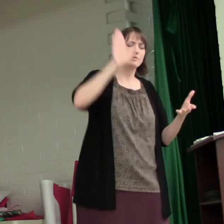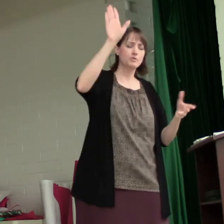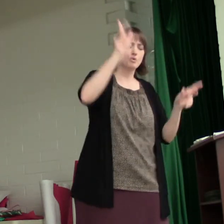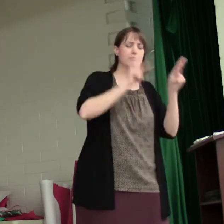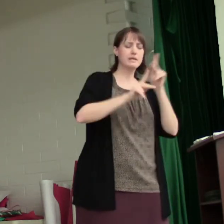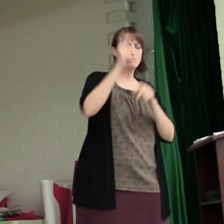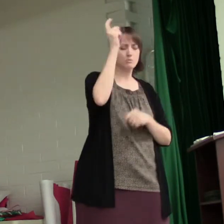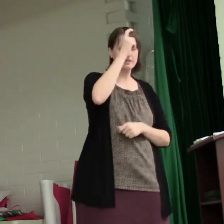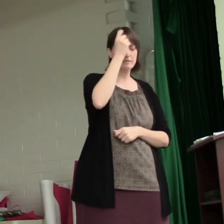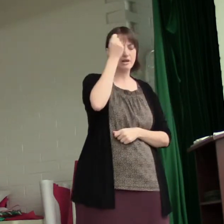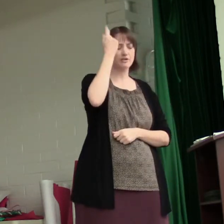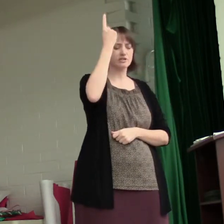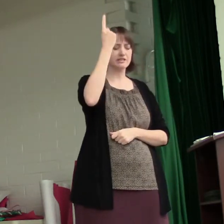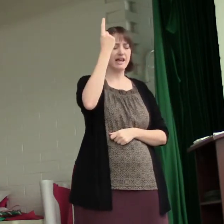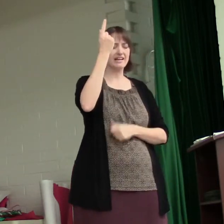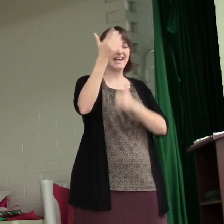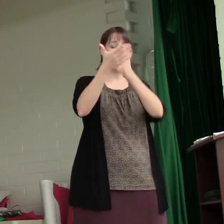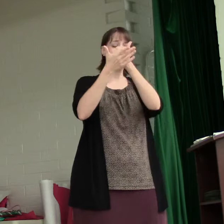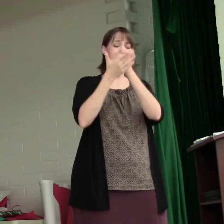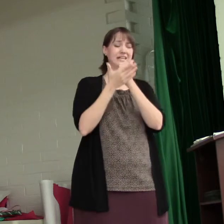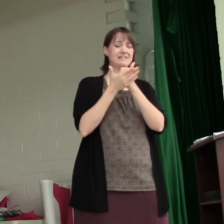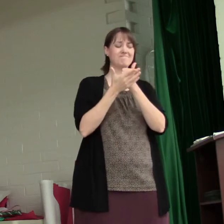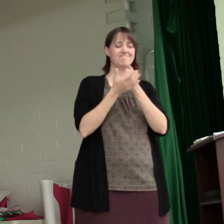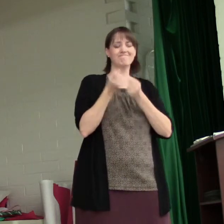your people wisdom and understanding. Help me